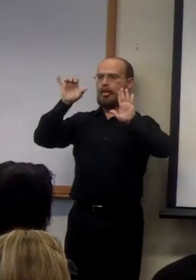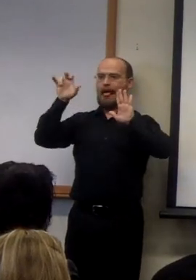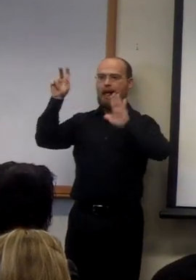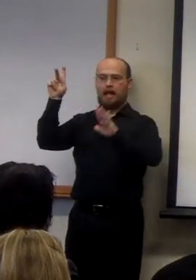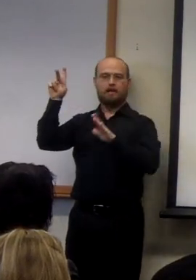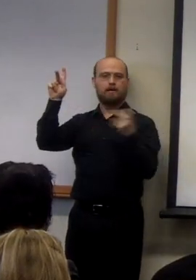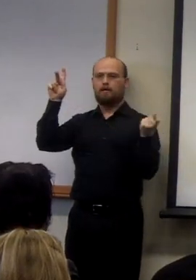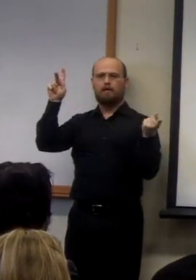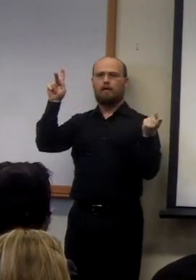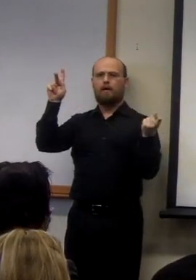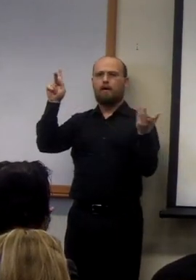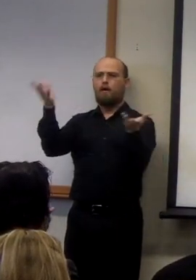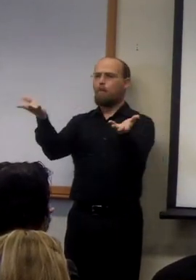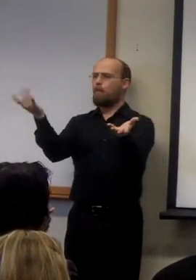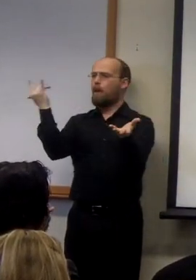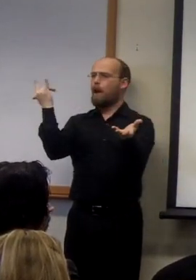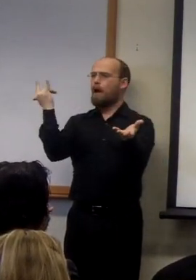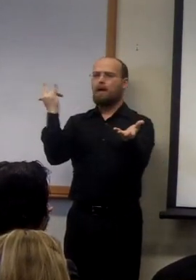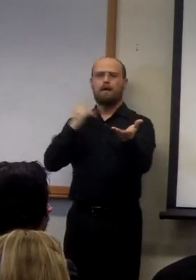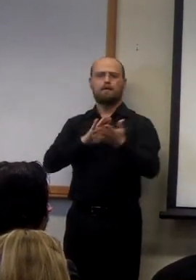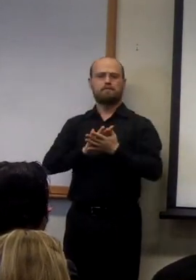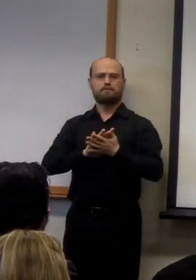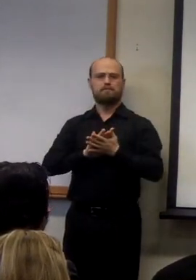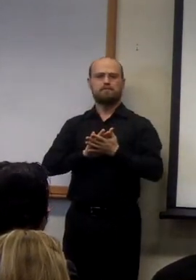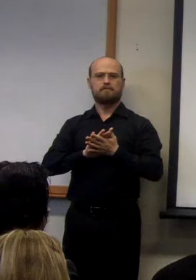What makes me black?